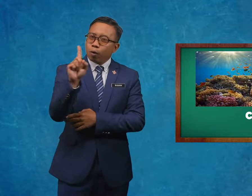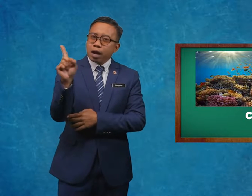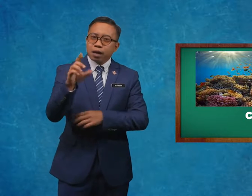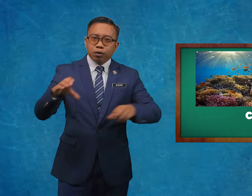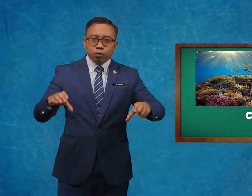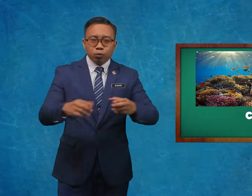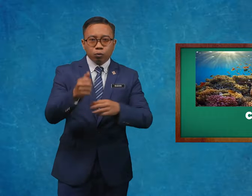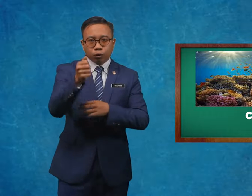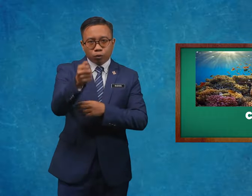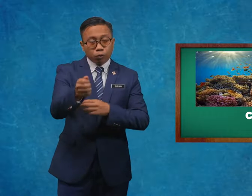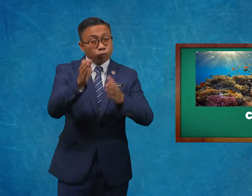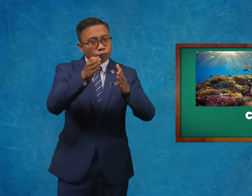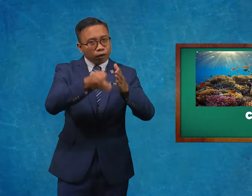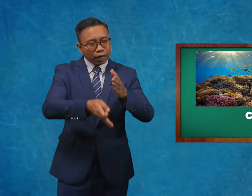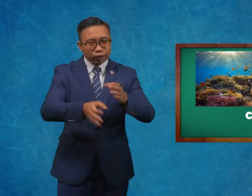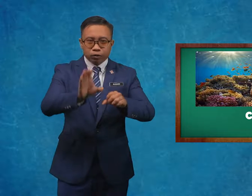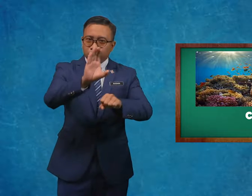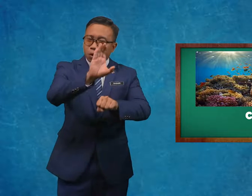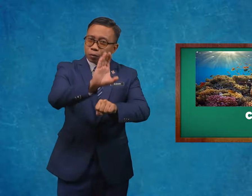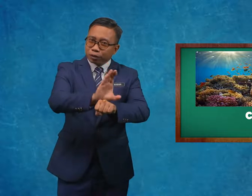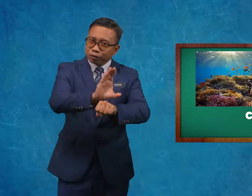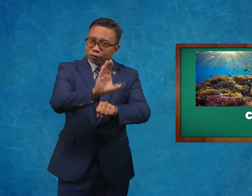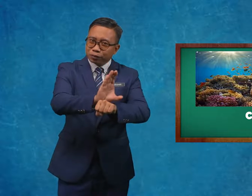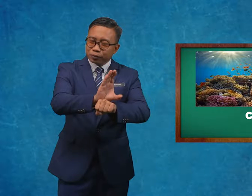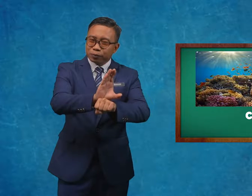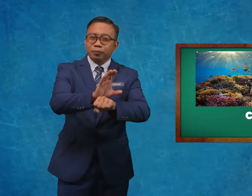Where do you find coral?